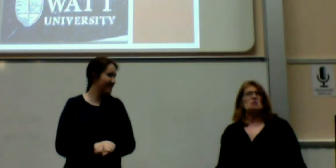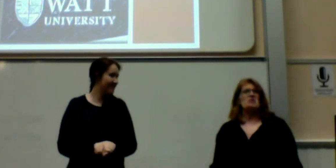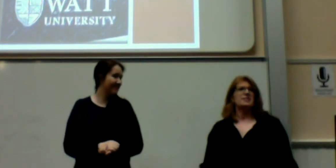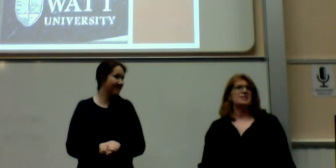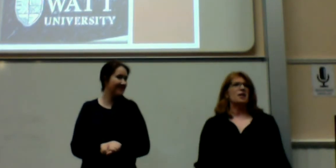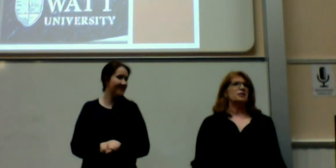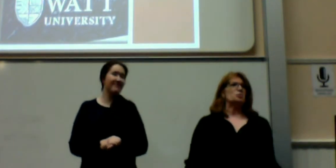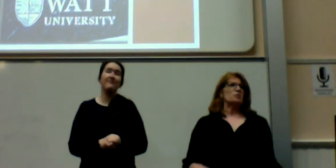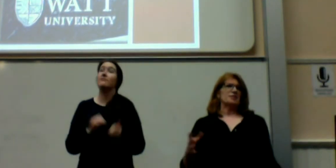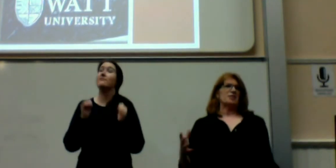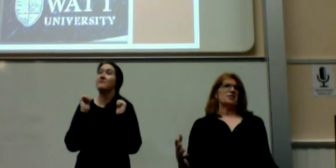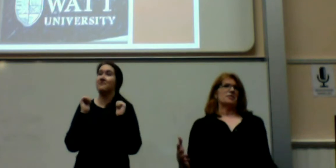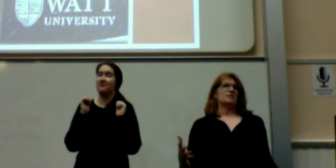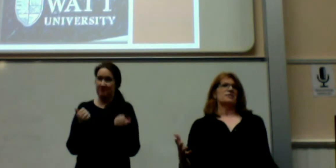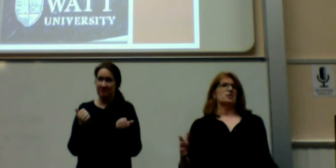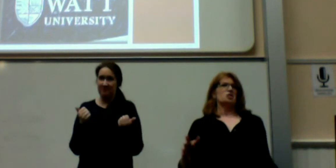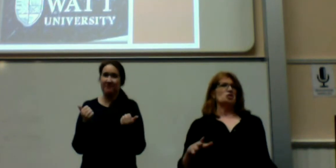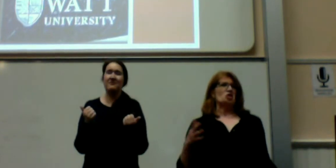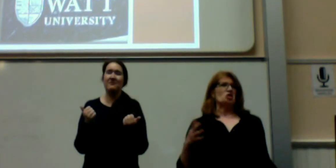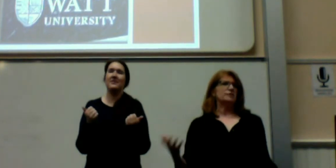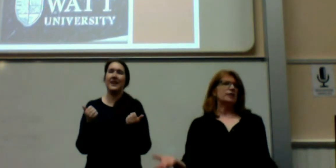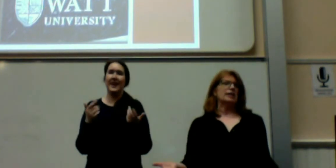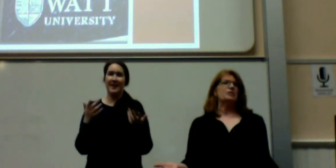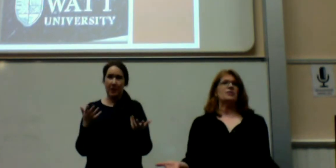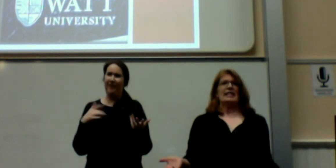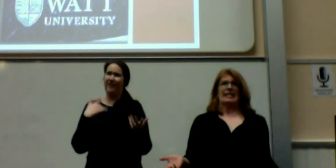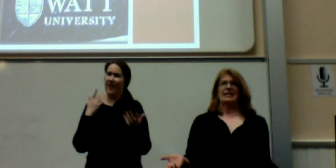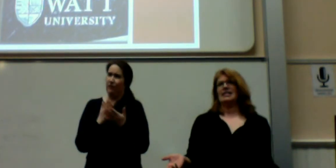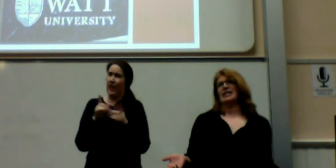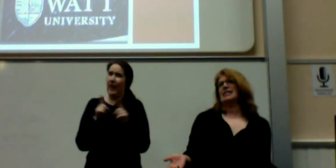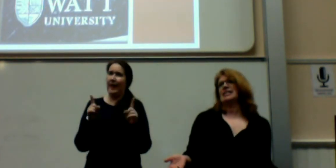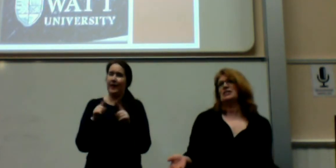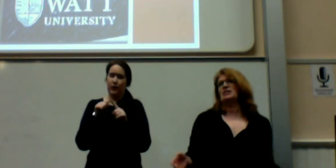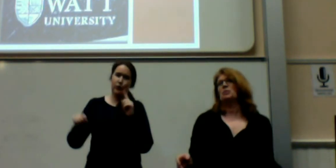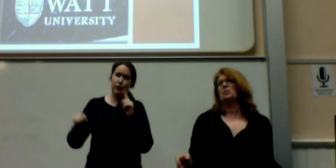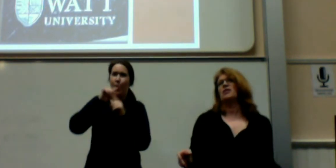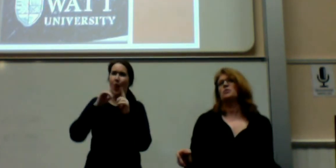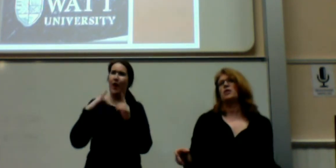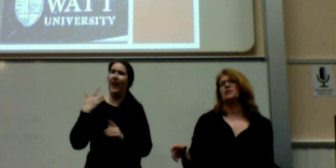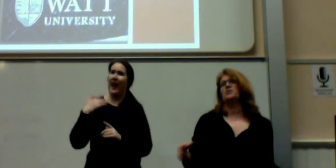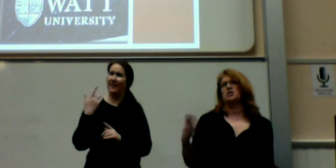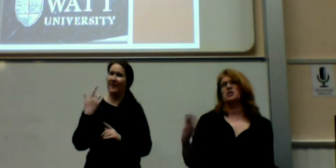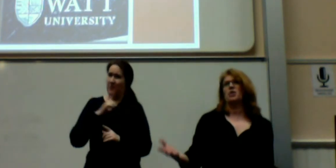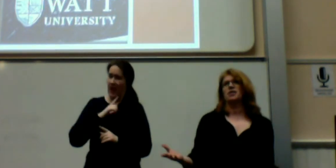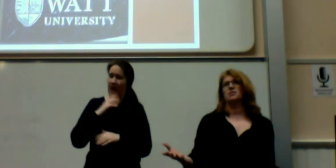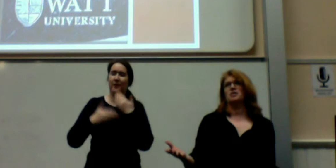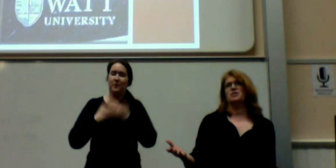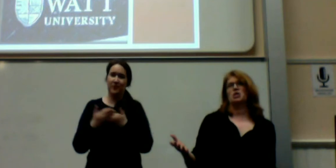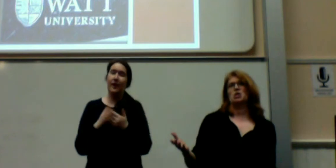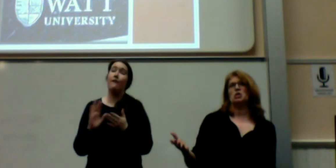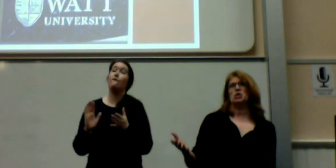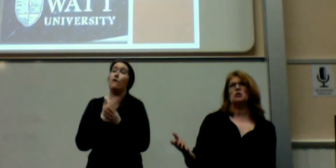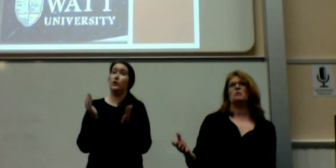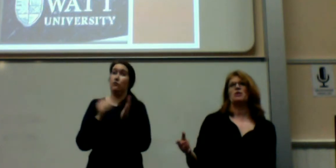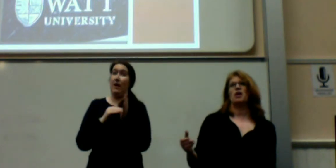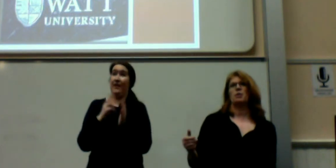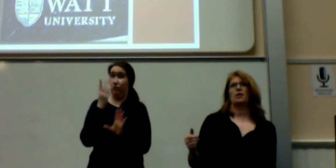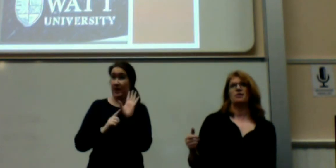So it's a little bit of a circle of life thing tonight, because when I first arrived 3 years